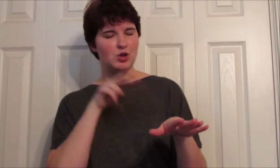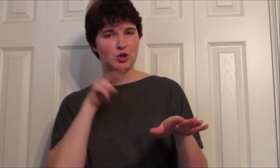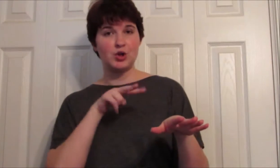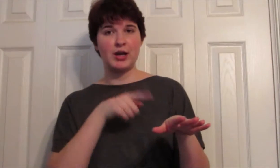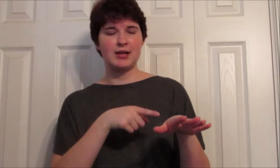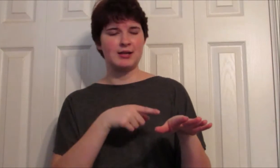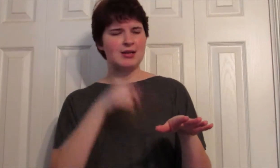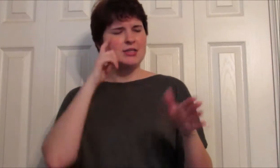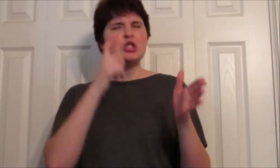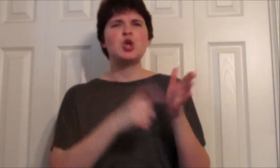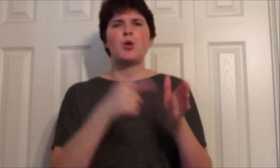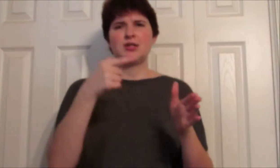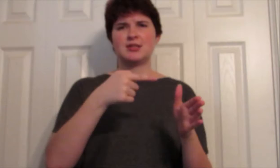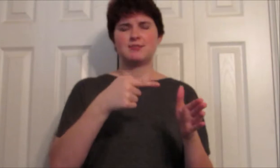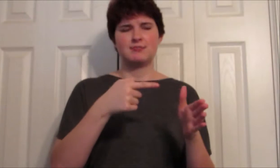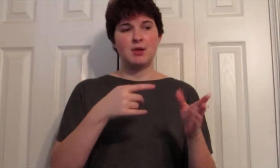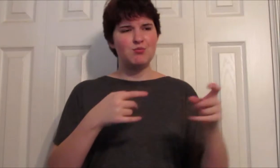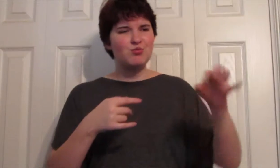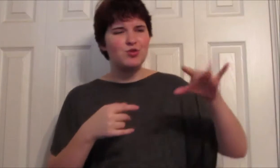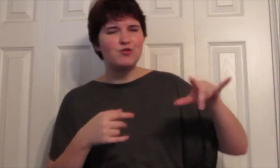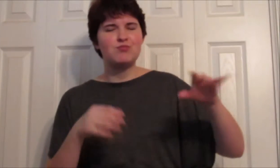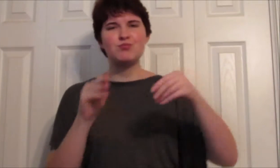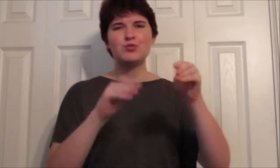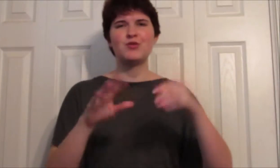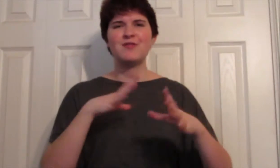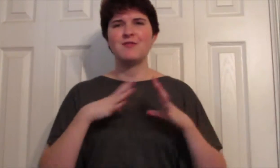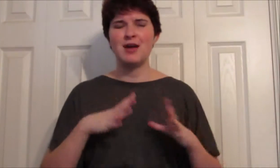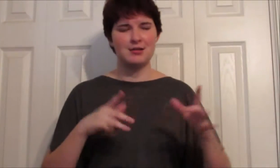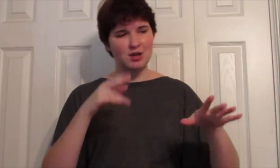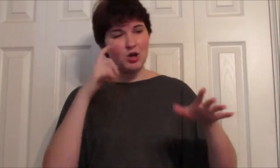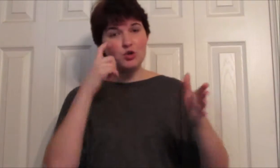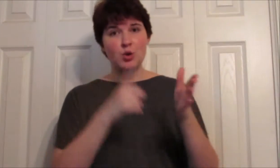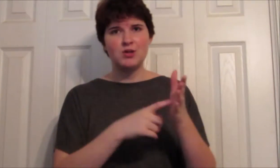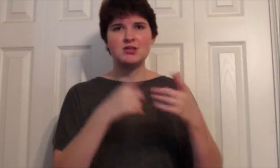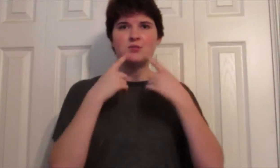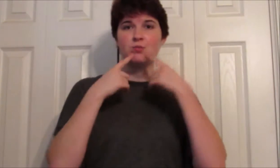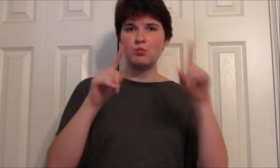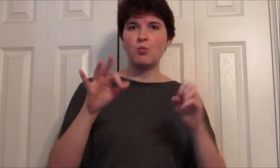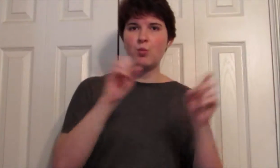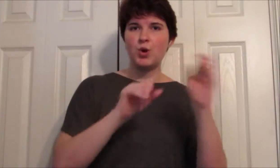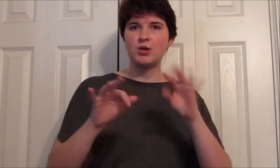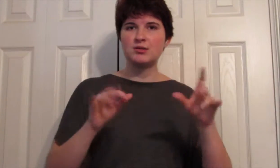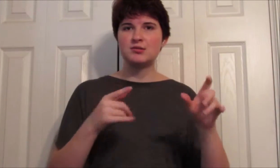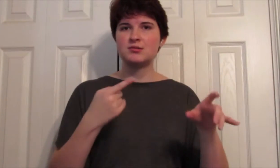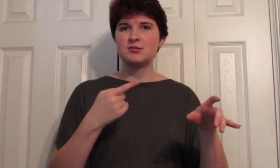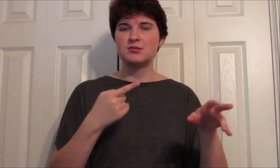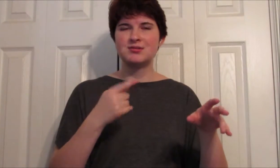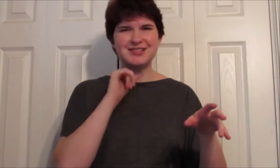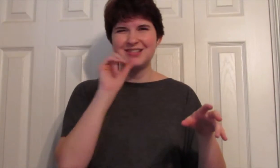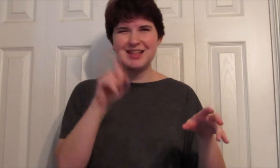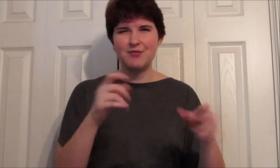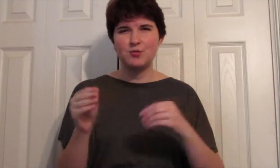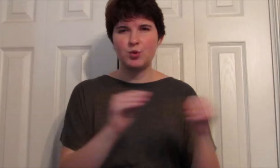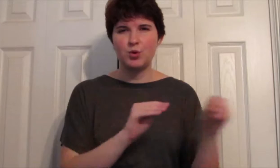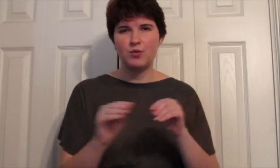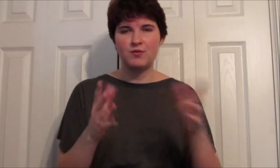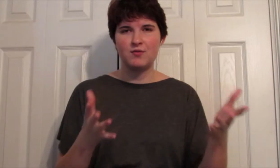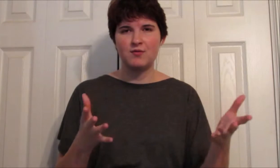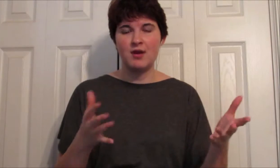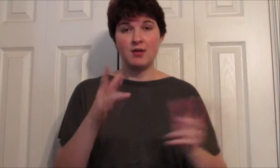and just notice it. Even move it around a little bit. Notice that it works. It doesn't have to. There are people who don't